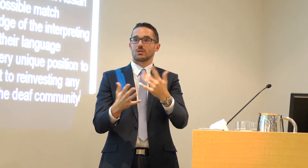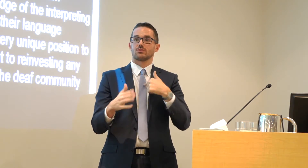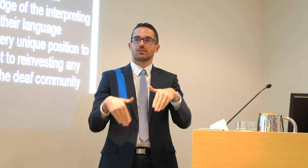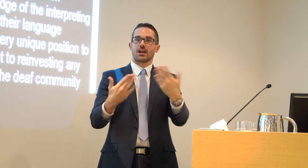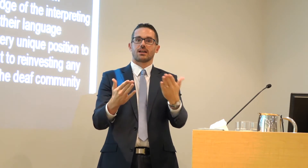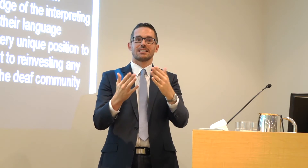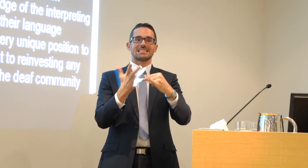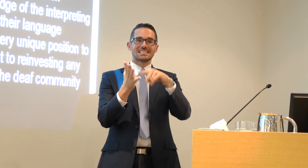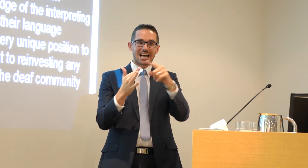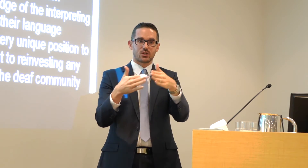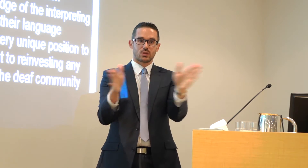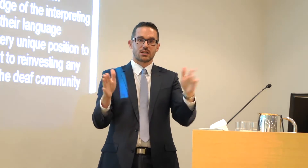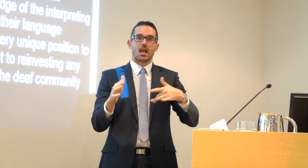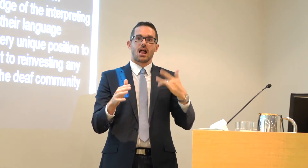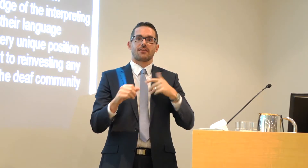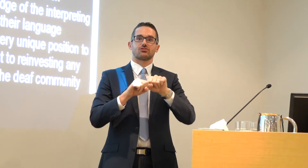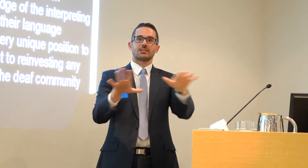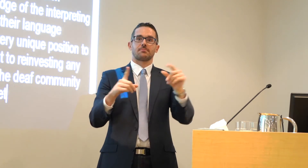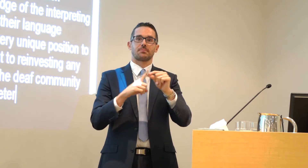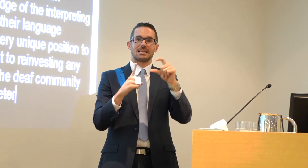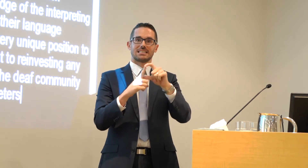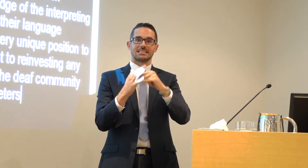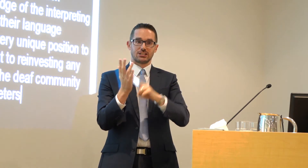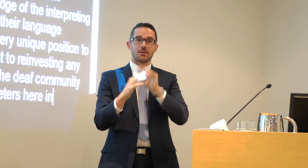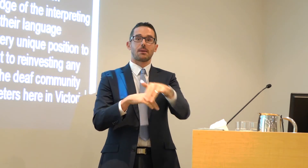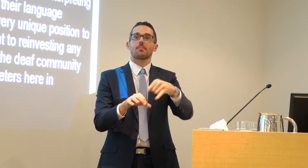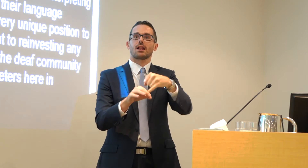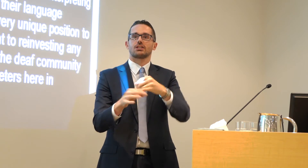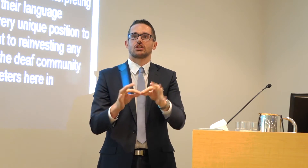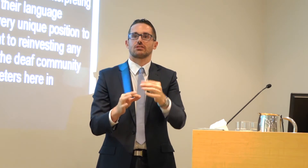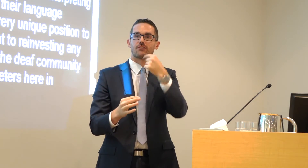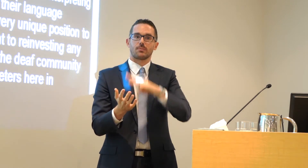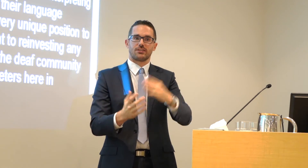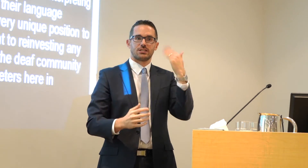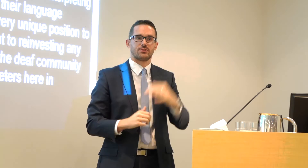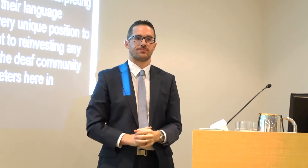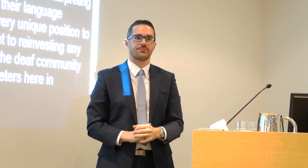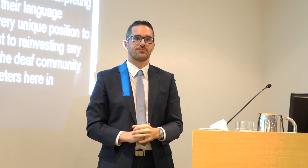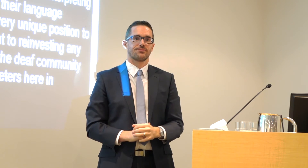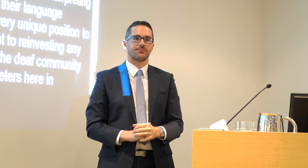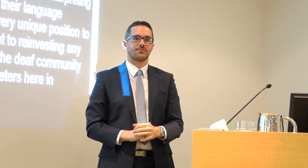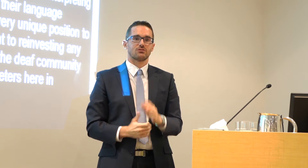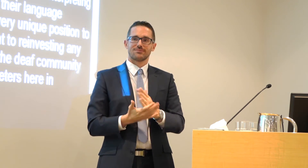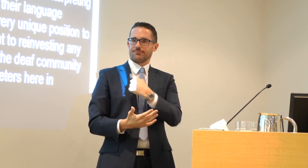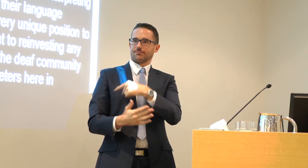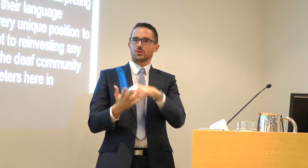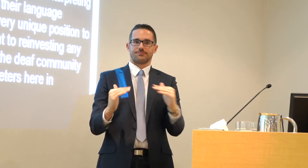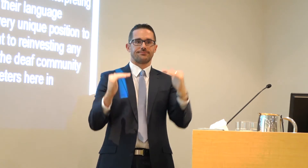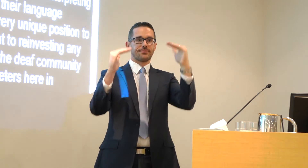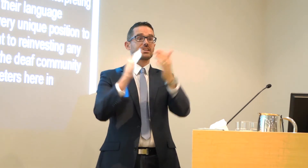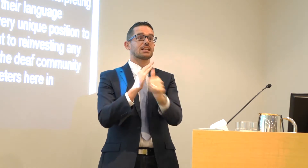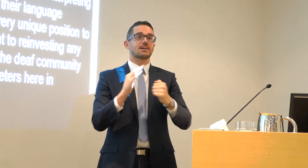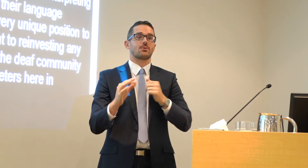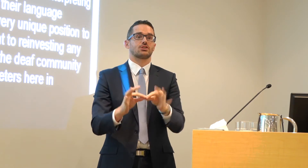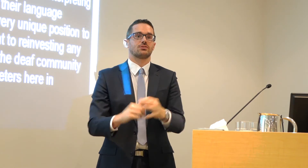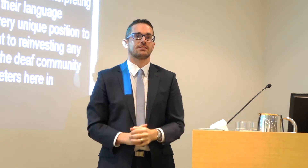interpreters here in Victoria. A recent example, we provided a statewide live streaming PD session about medical interpreting. And